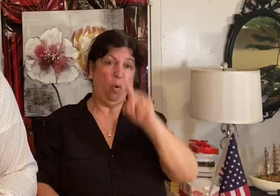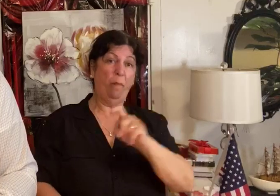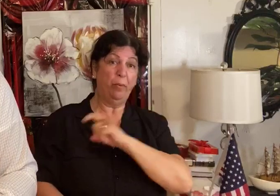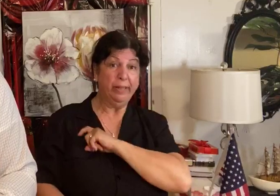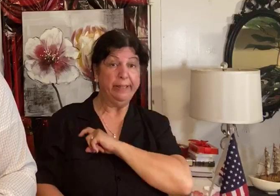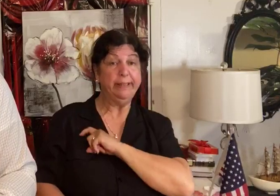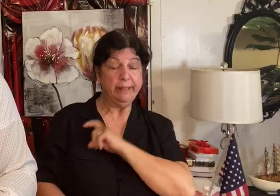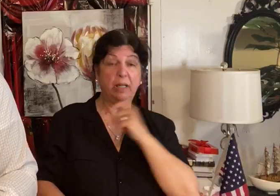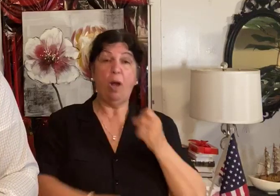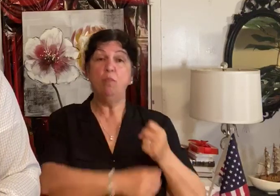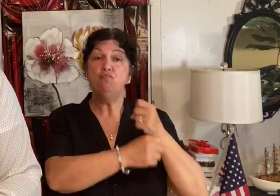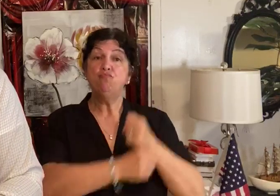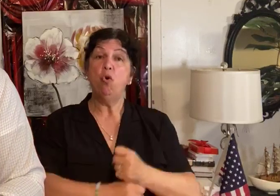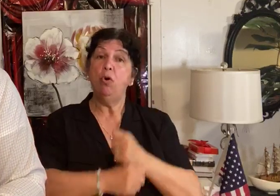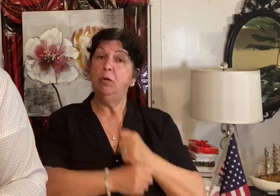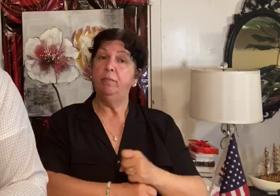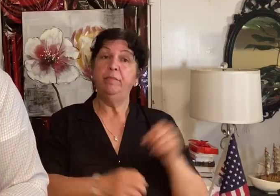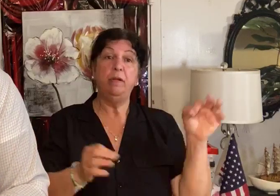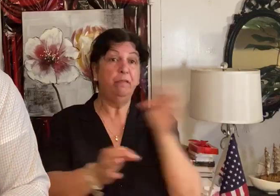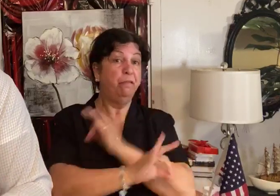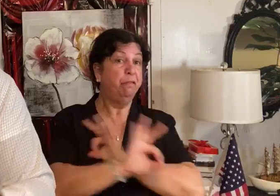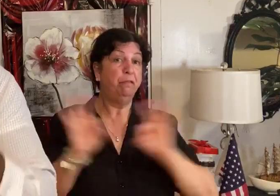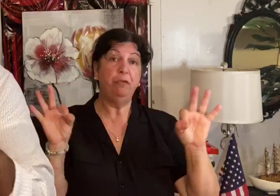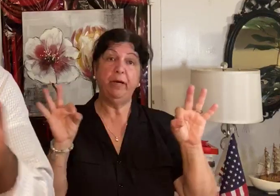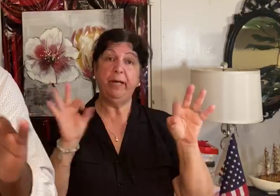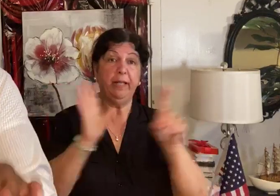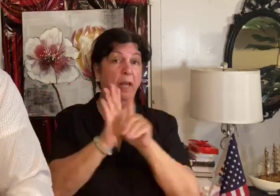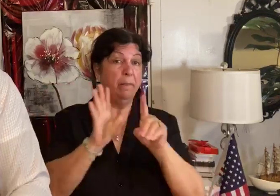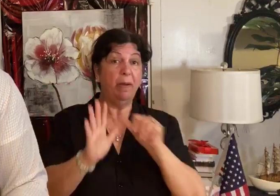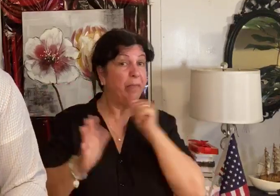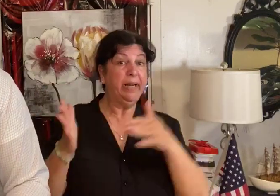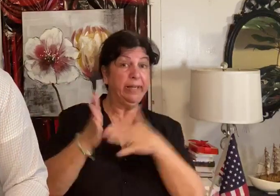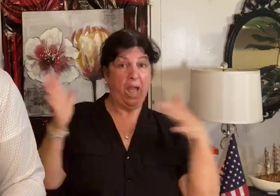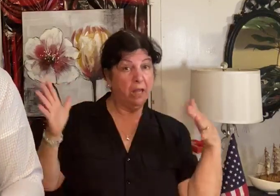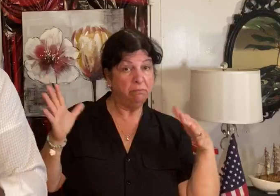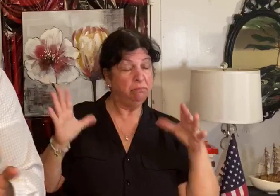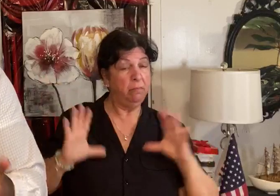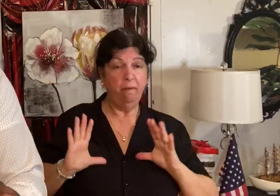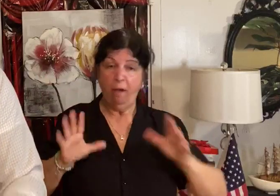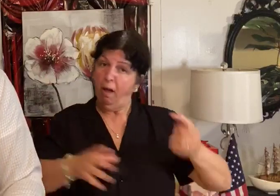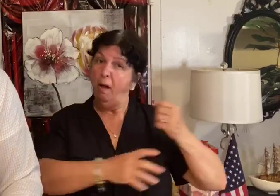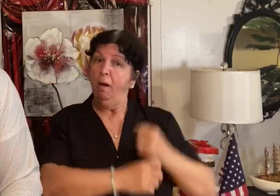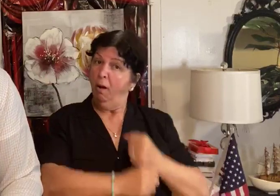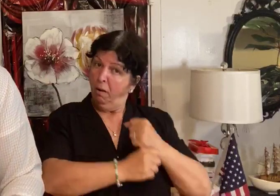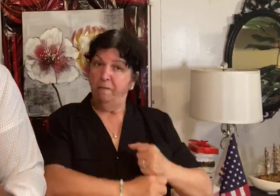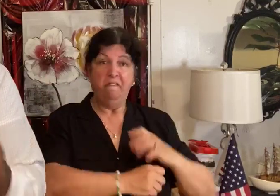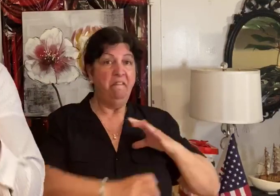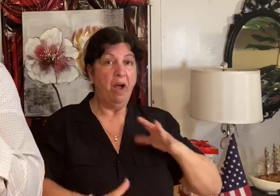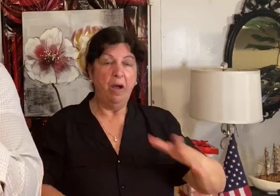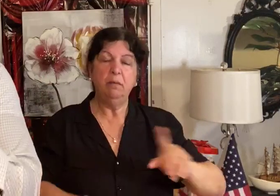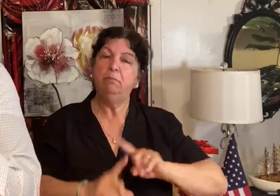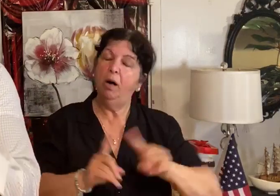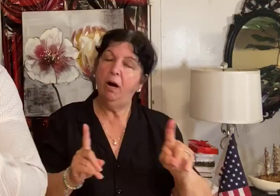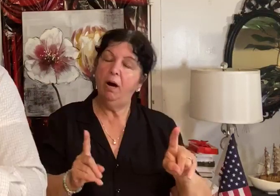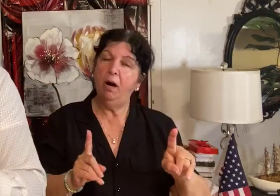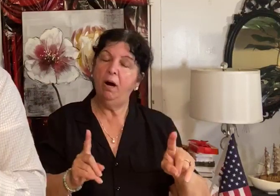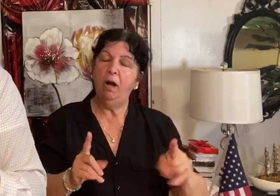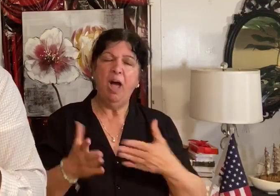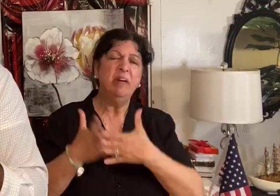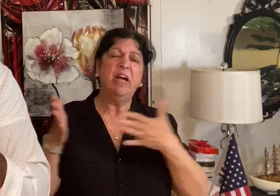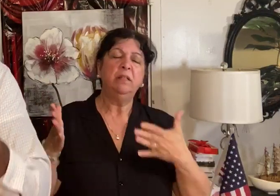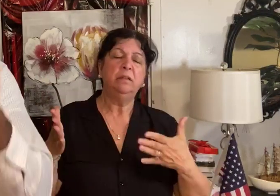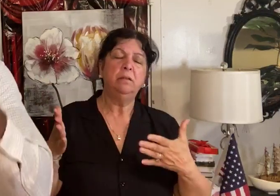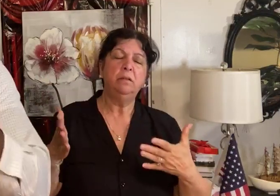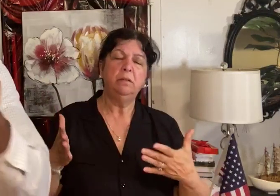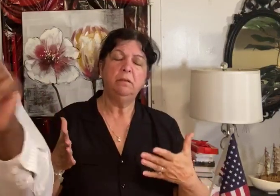And they're exercising their freedom of speech. I'm not against that. I'm not against that. But what I am